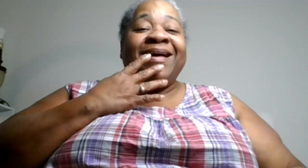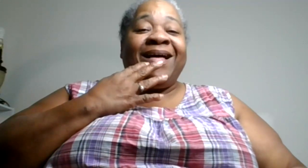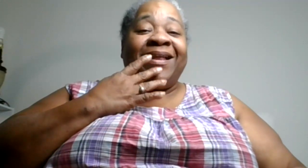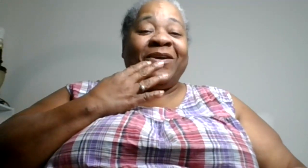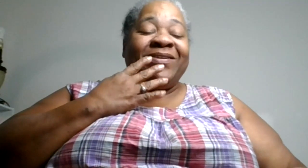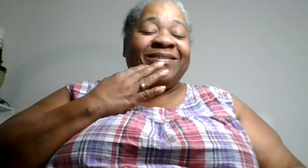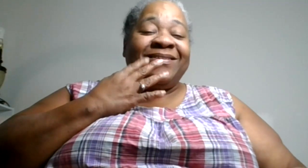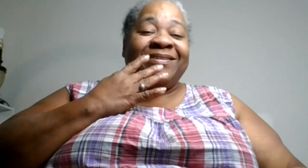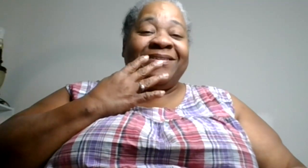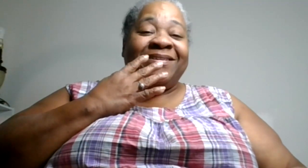Color.